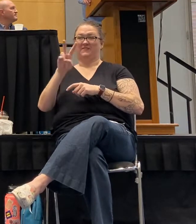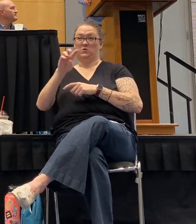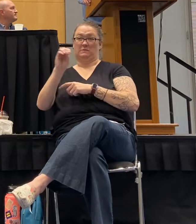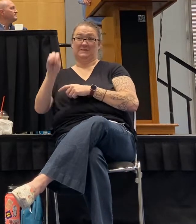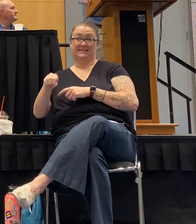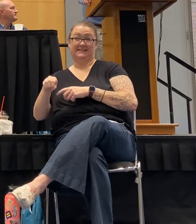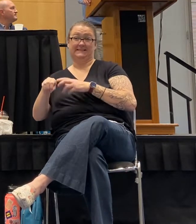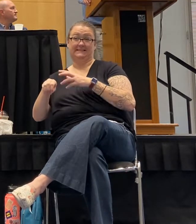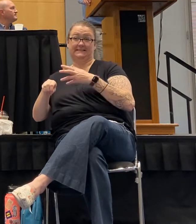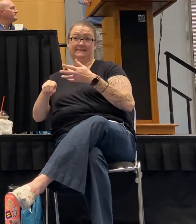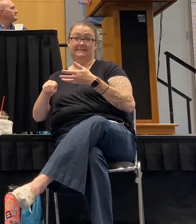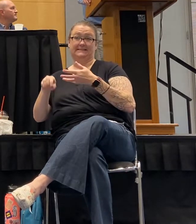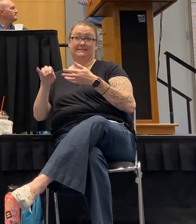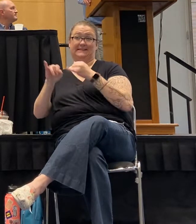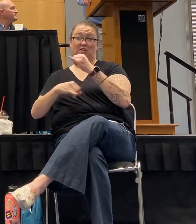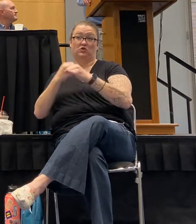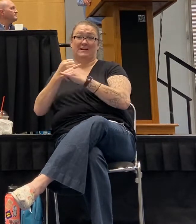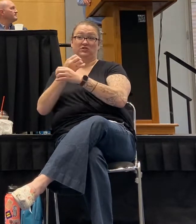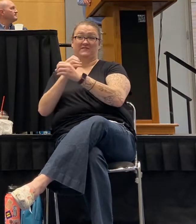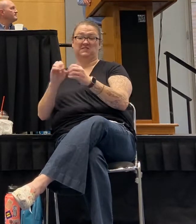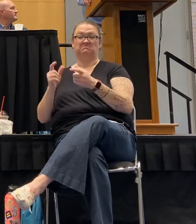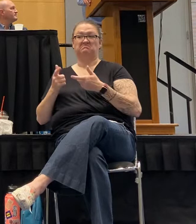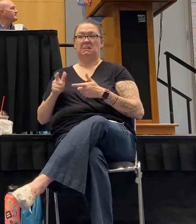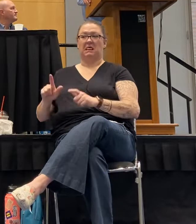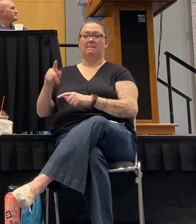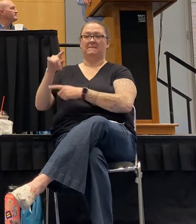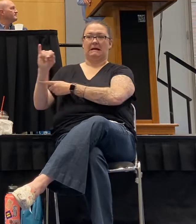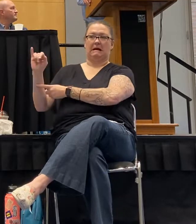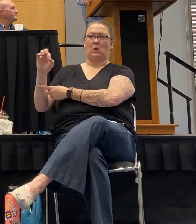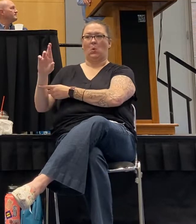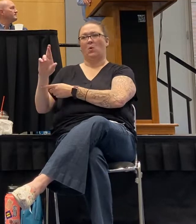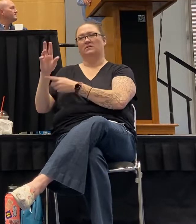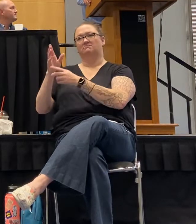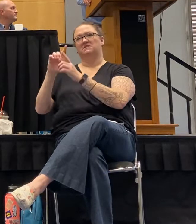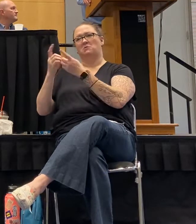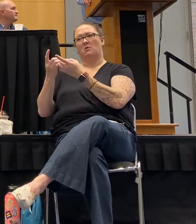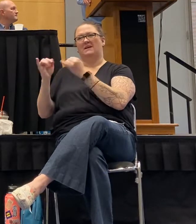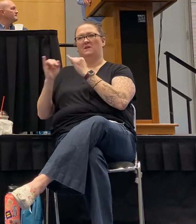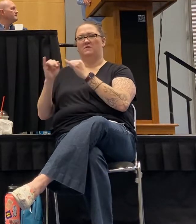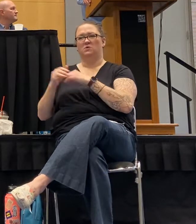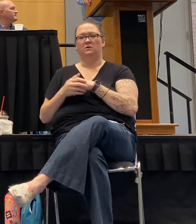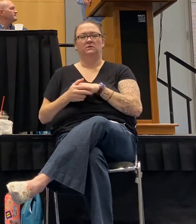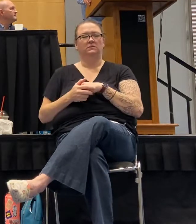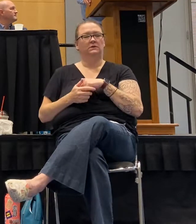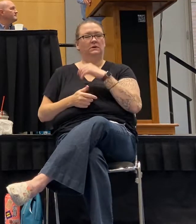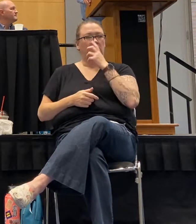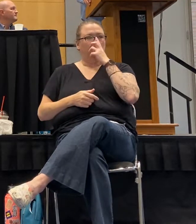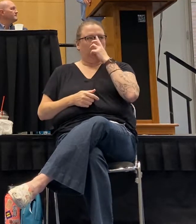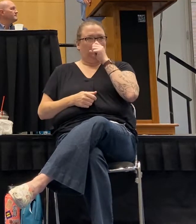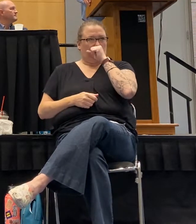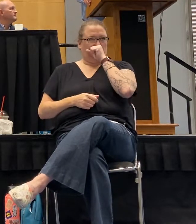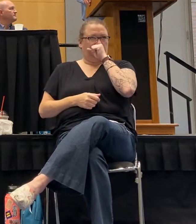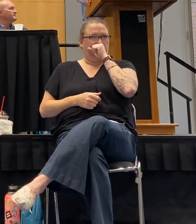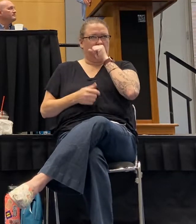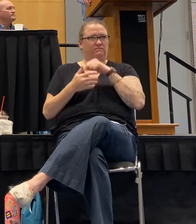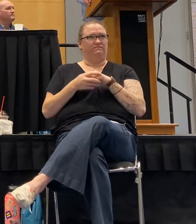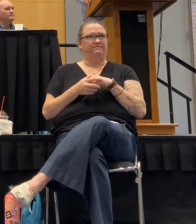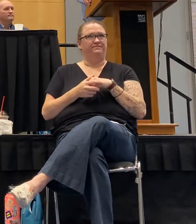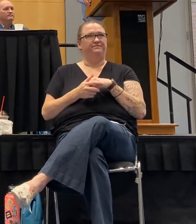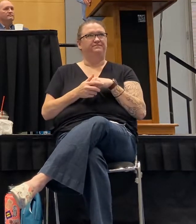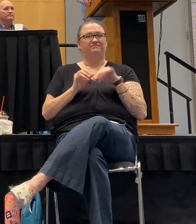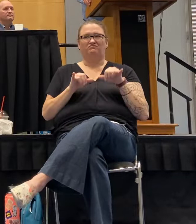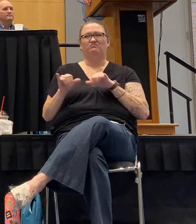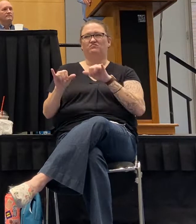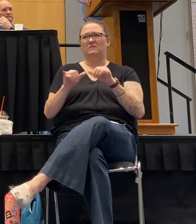of international offices allow a PI or department interview. And that's consistent regardless